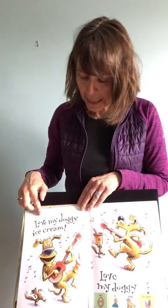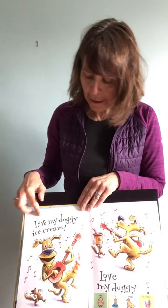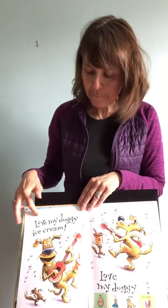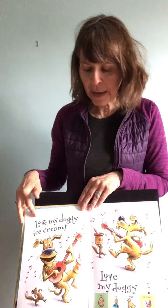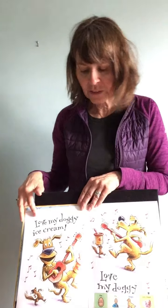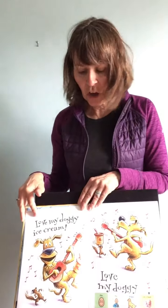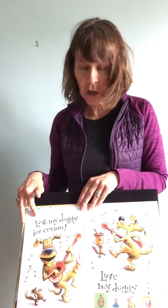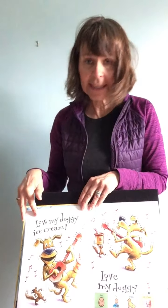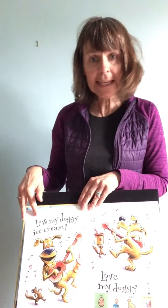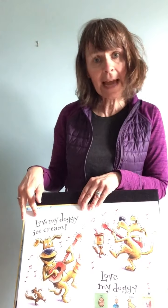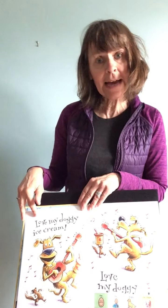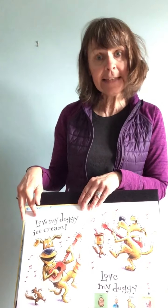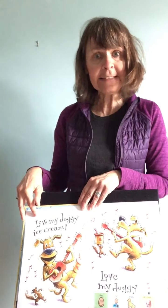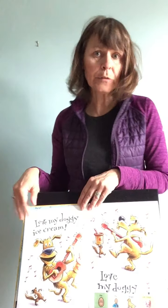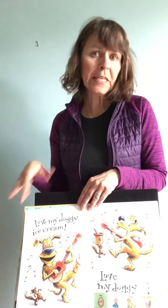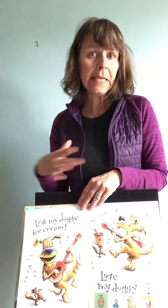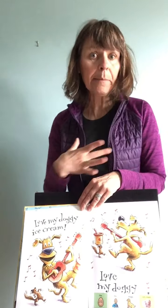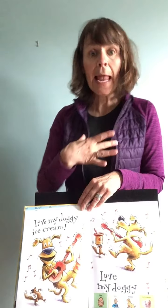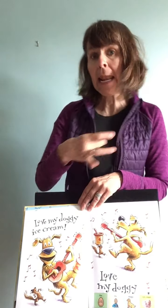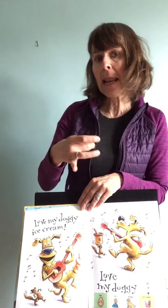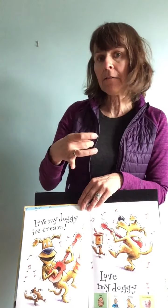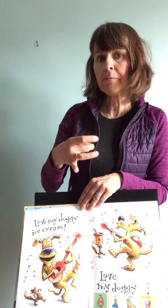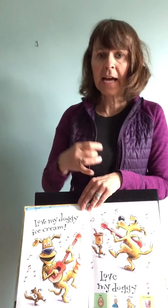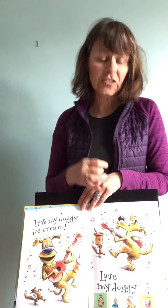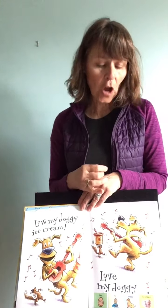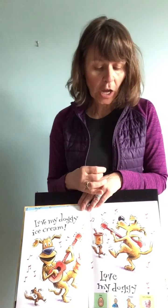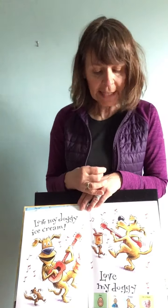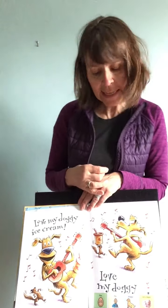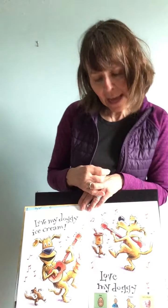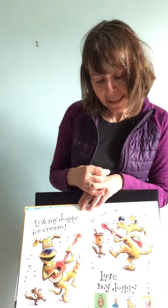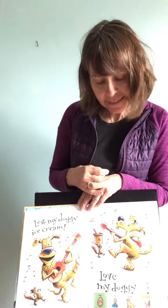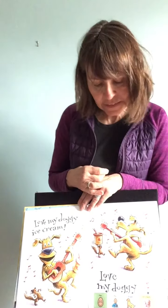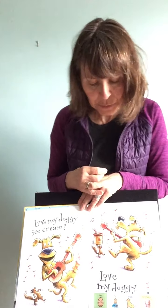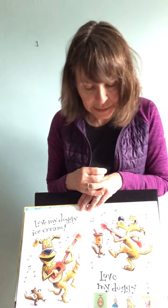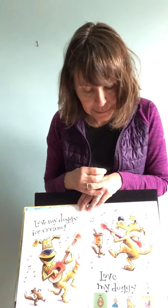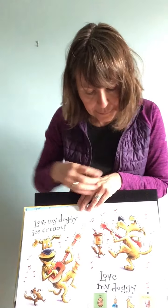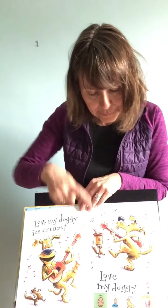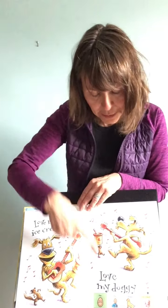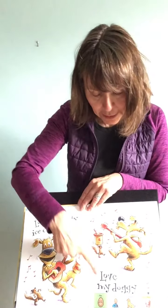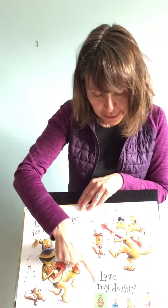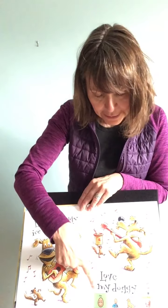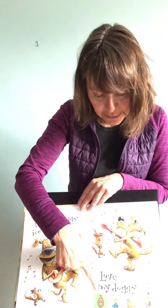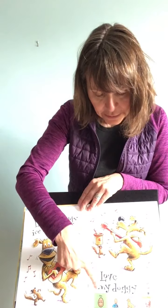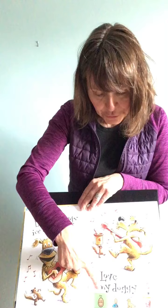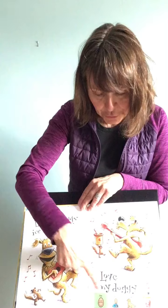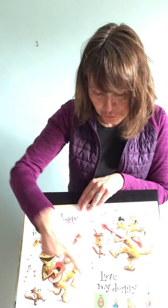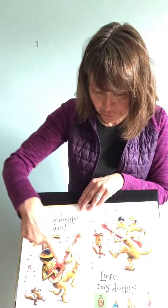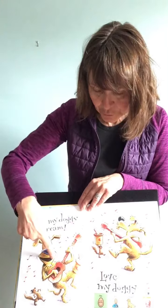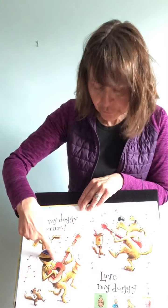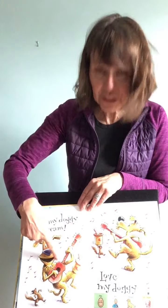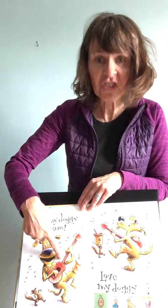Love my doggy ice cream. Love my doggy ice cream. Groovy